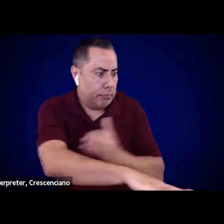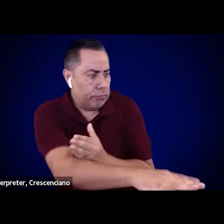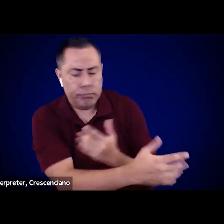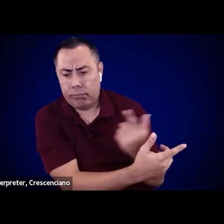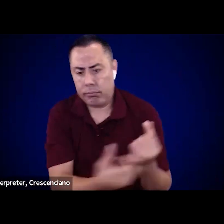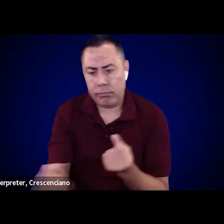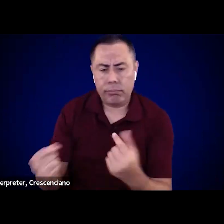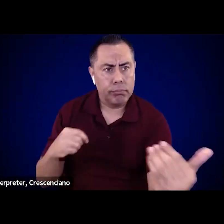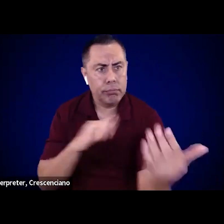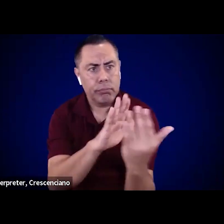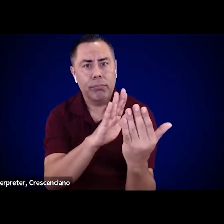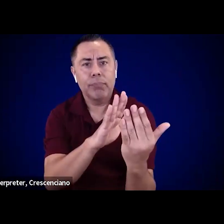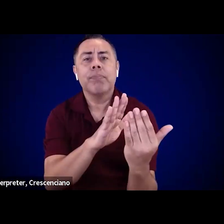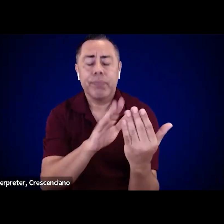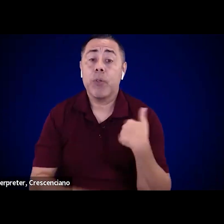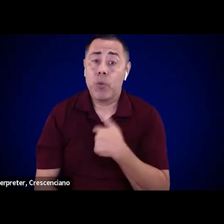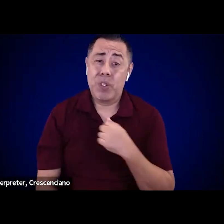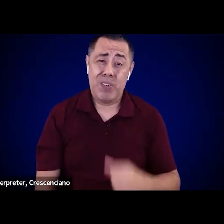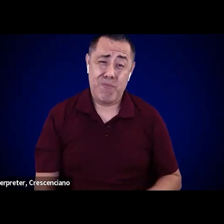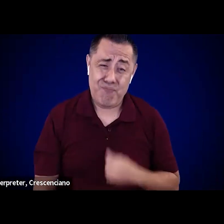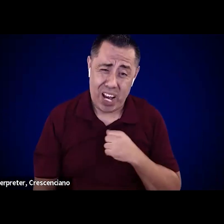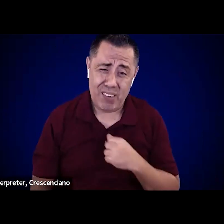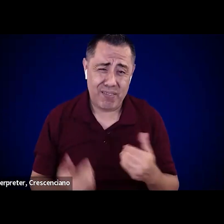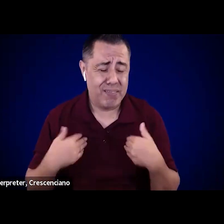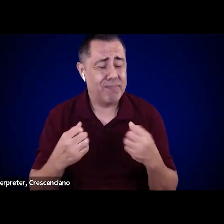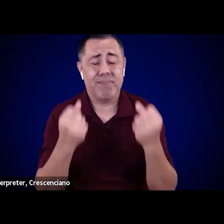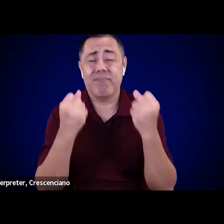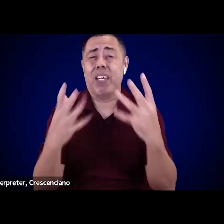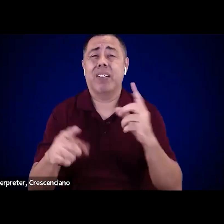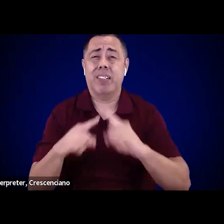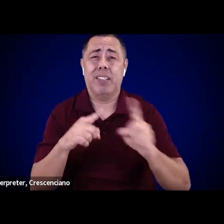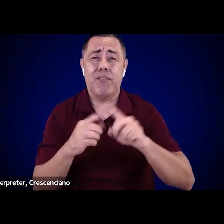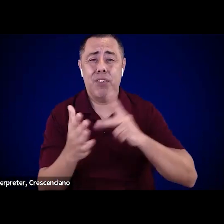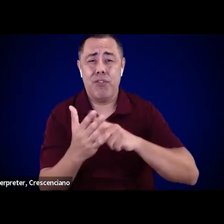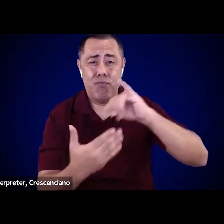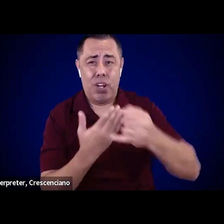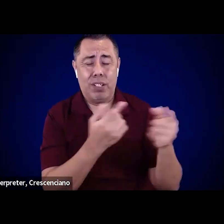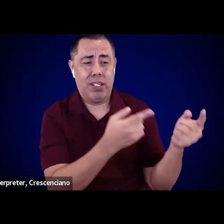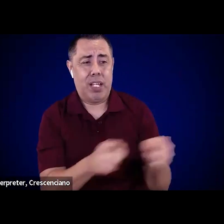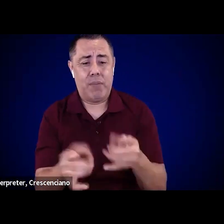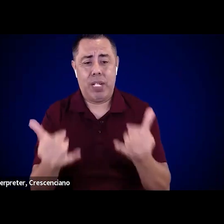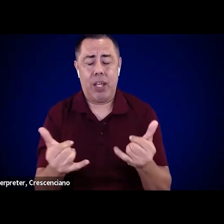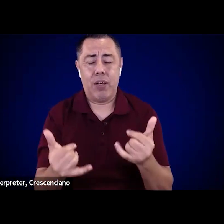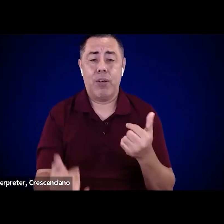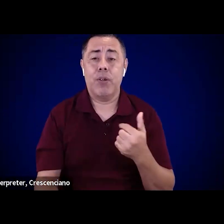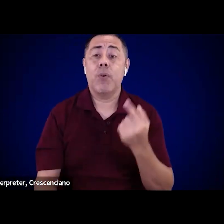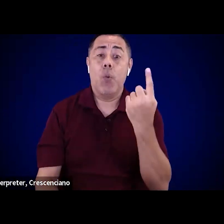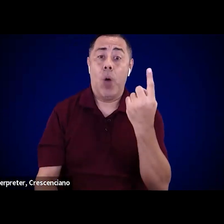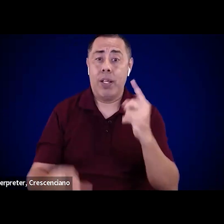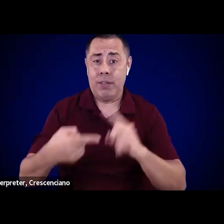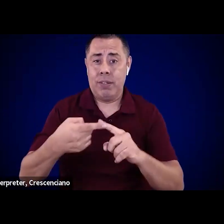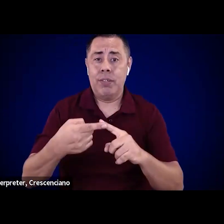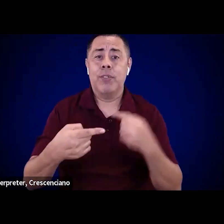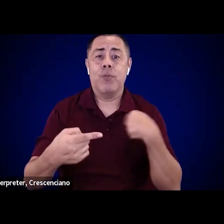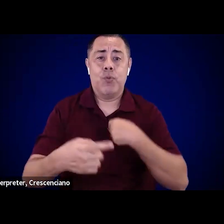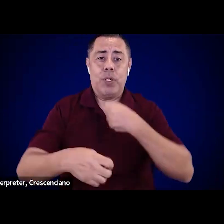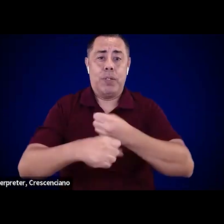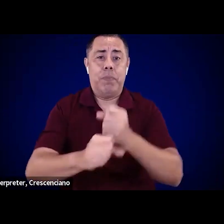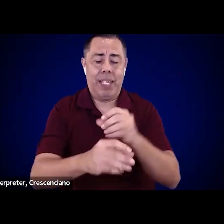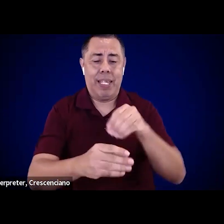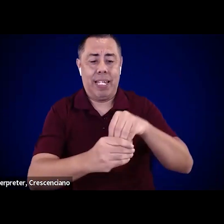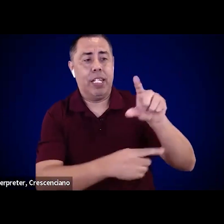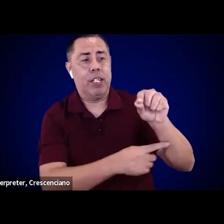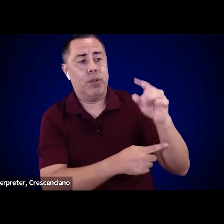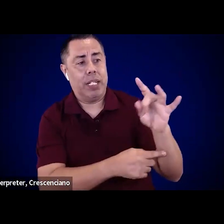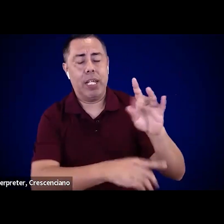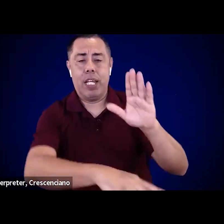underway, and some of them include that we've created the alert and warning guidelines in 2018 to ensure